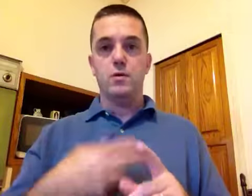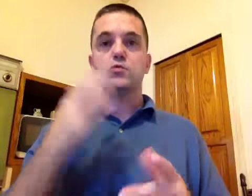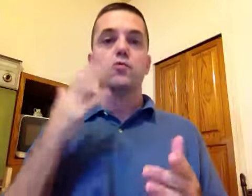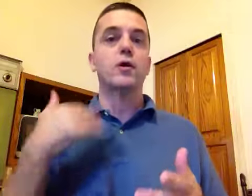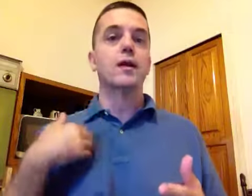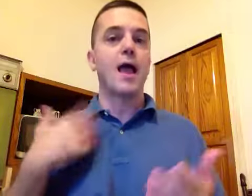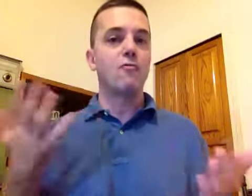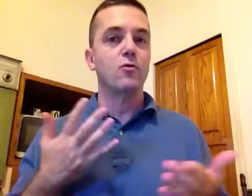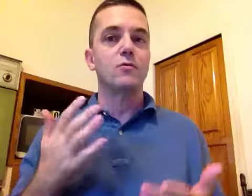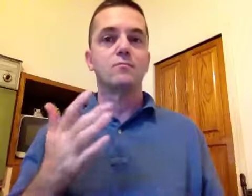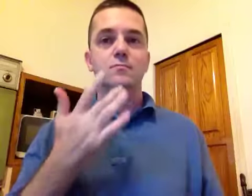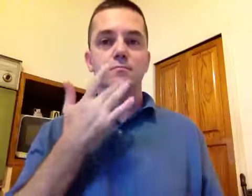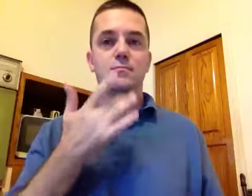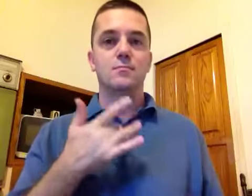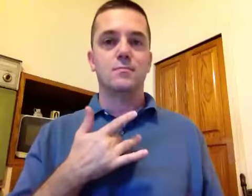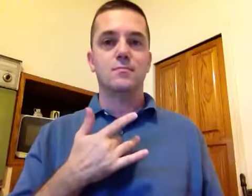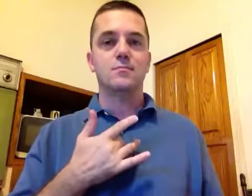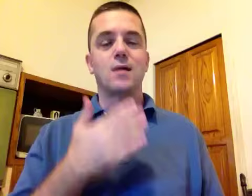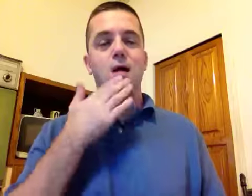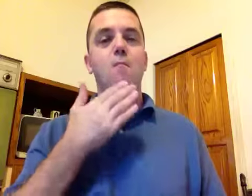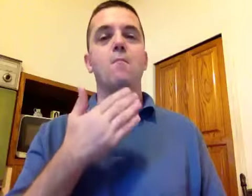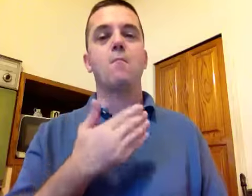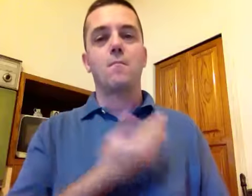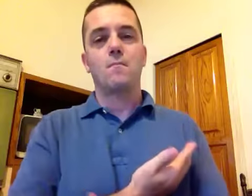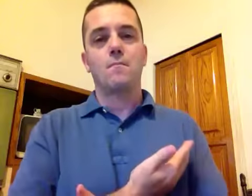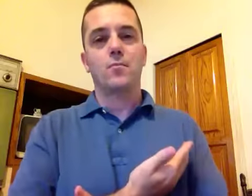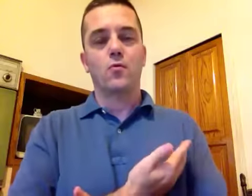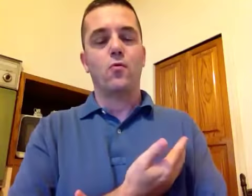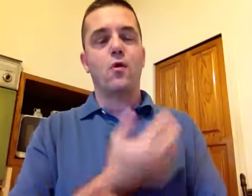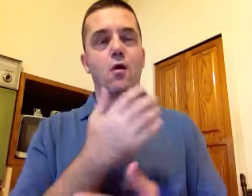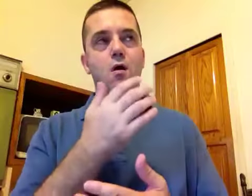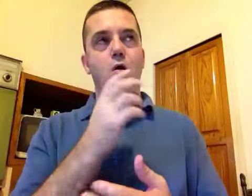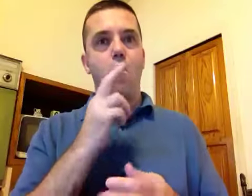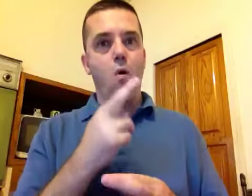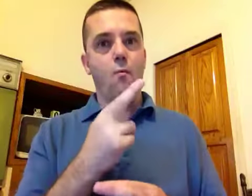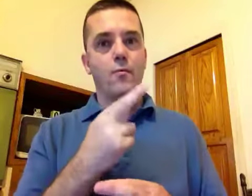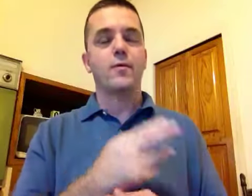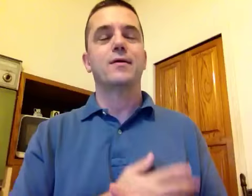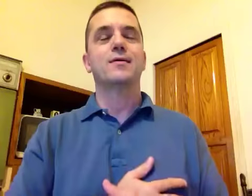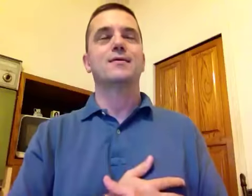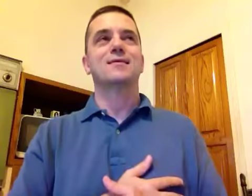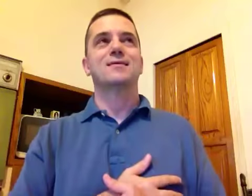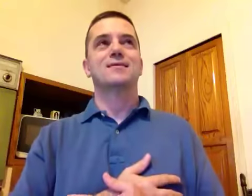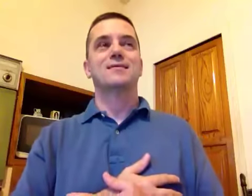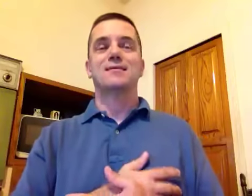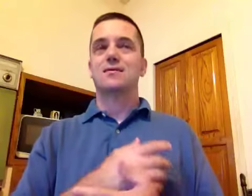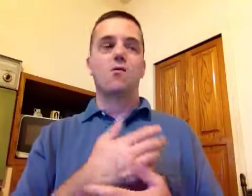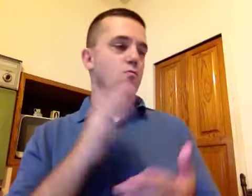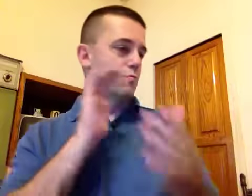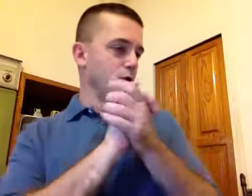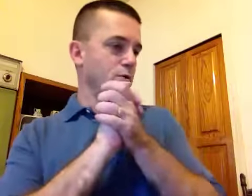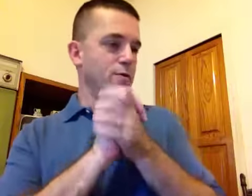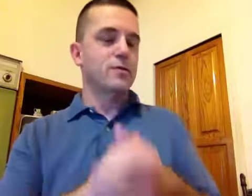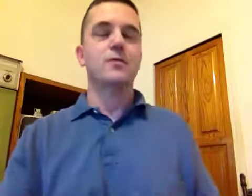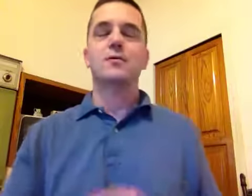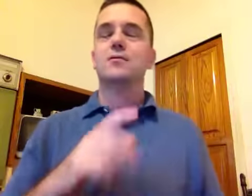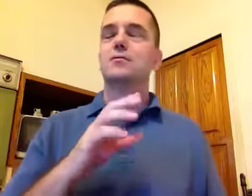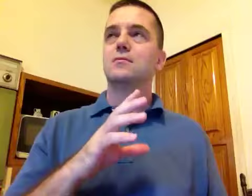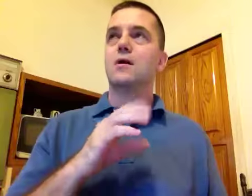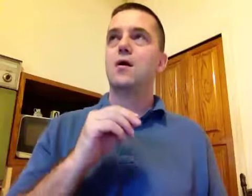And thank you. And we are getting everything straightened out, including when she was getting out of high school, she had a lot of debt